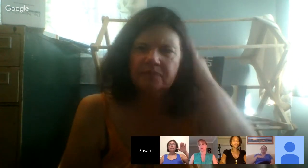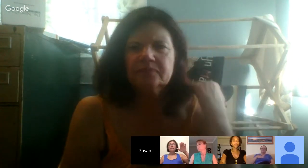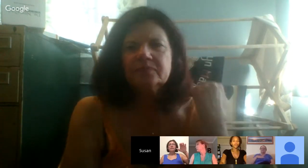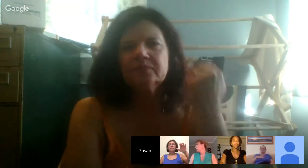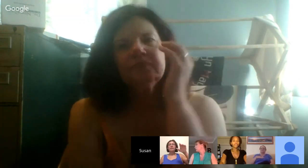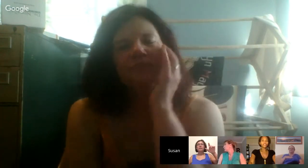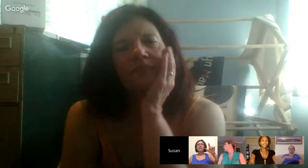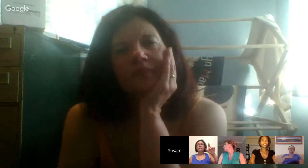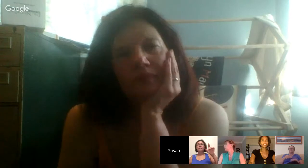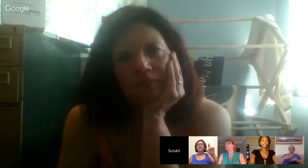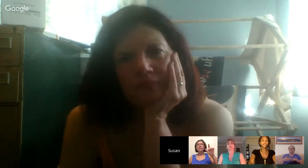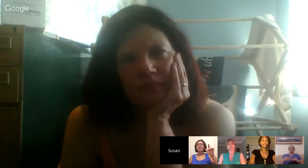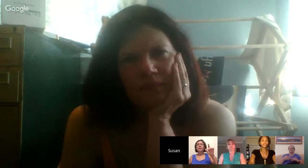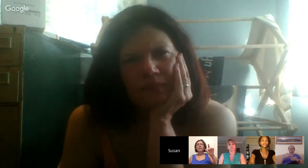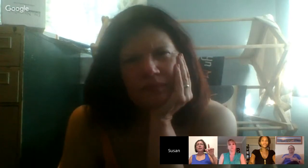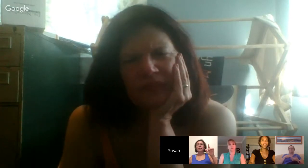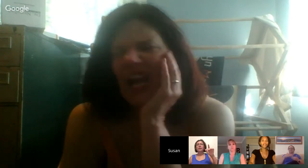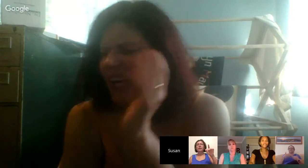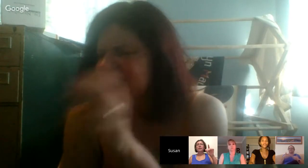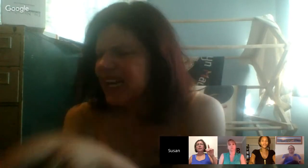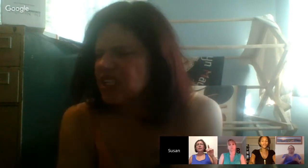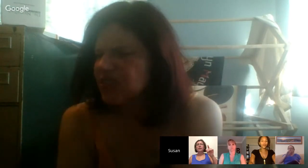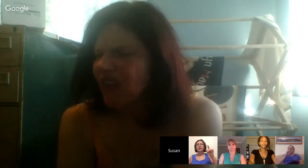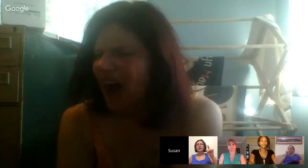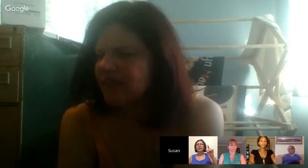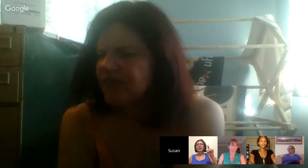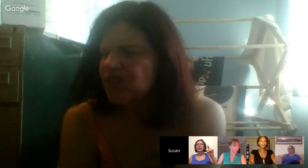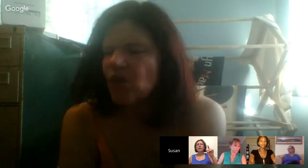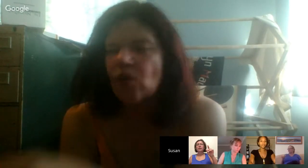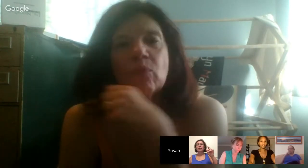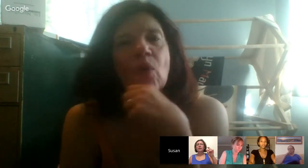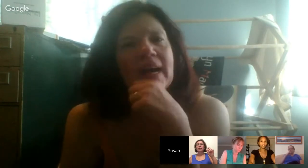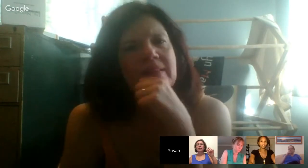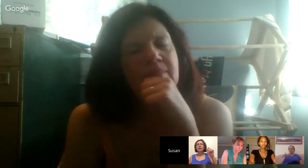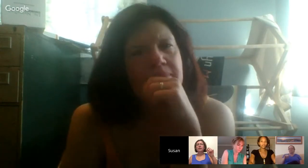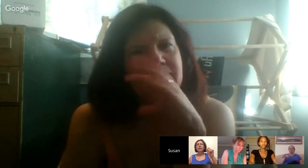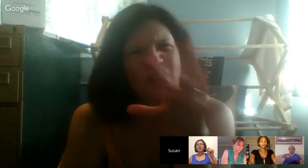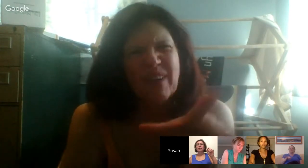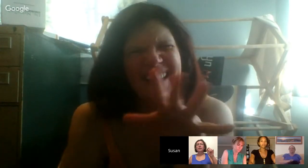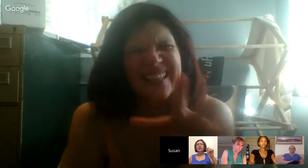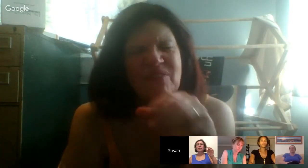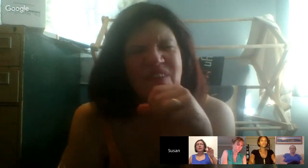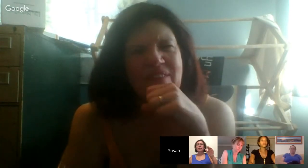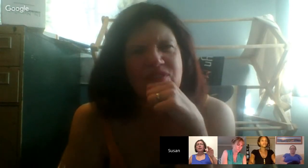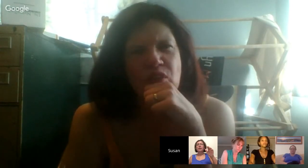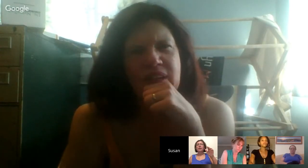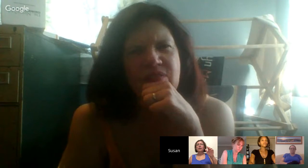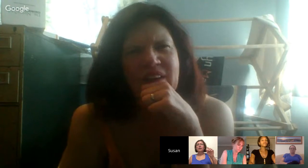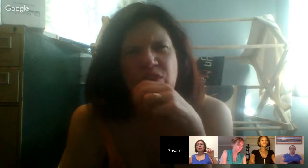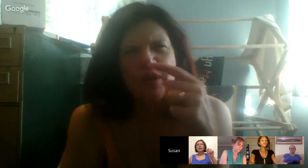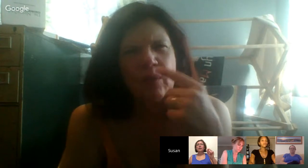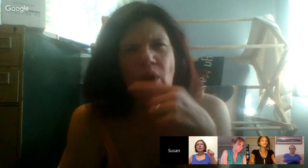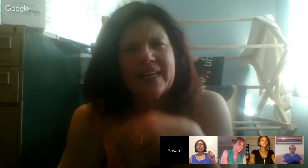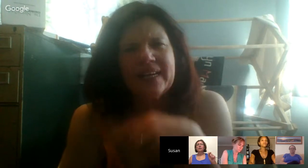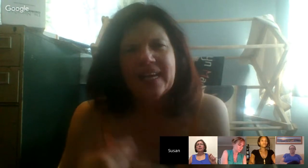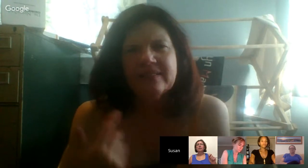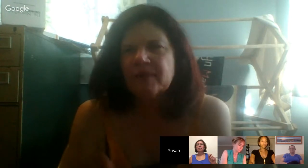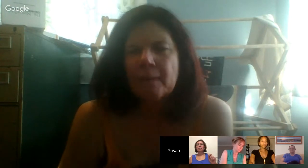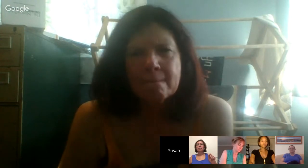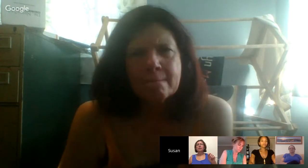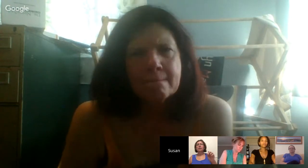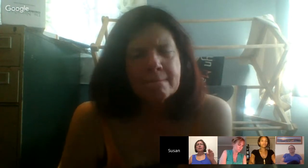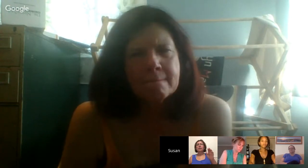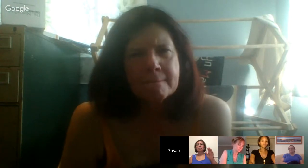Okay. You said 5:30. I think it's 5:31, around there, 5:30, 5:31.